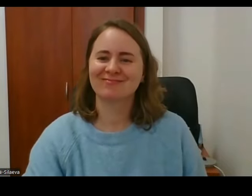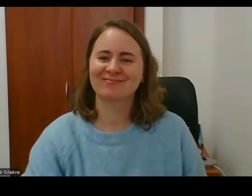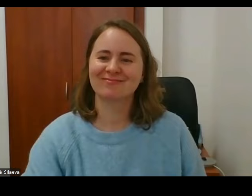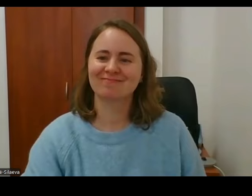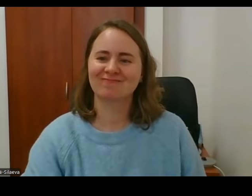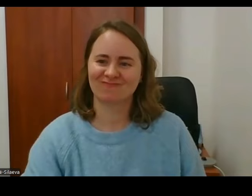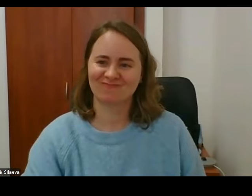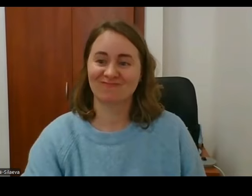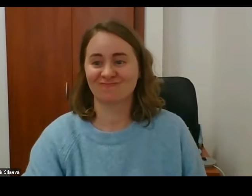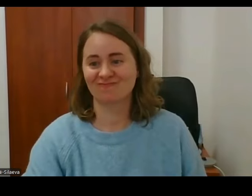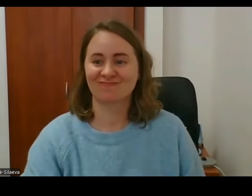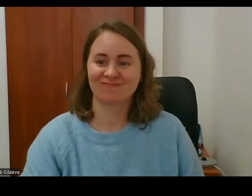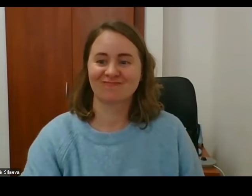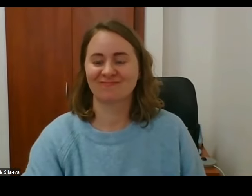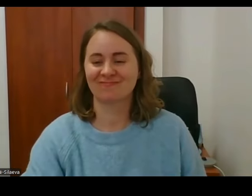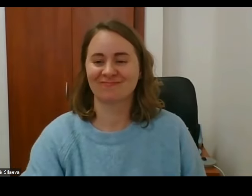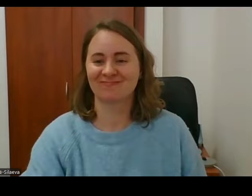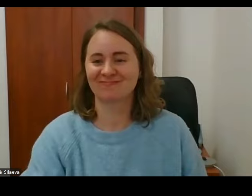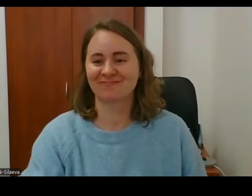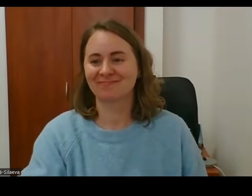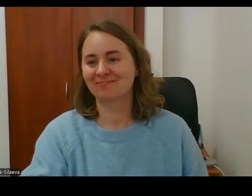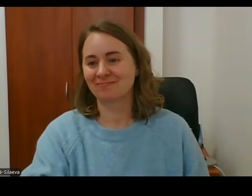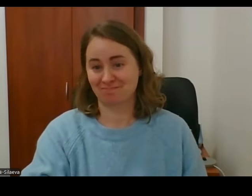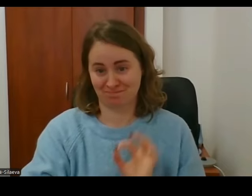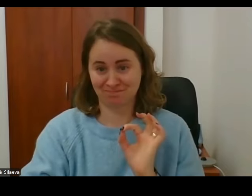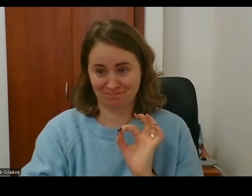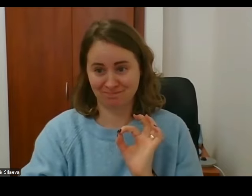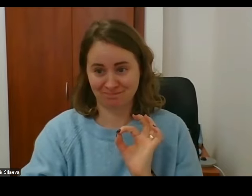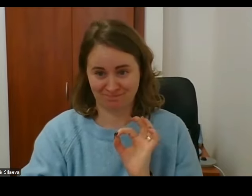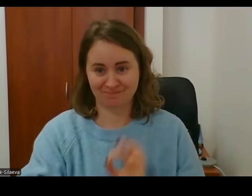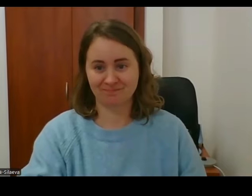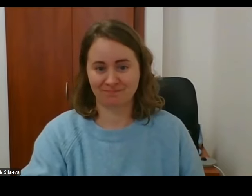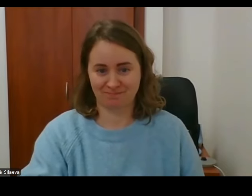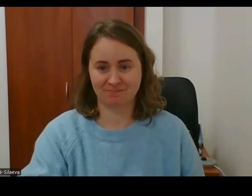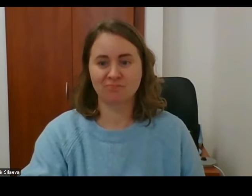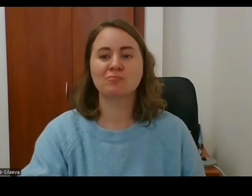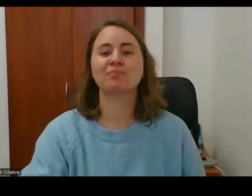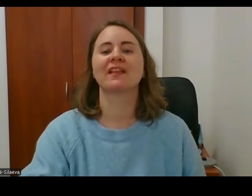to think about the idea that I will present.